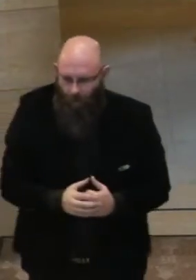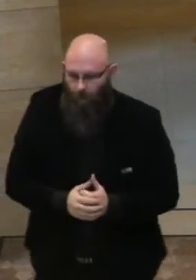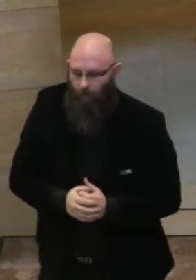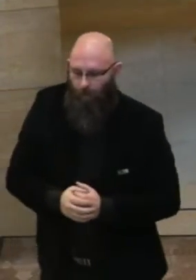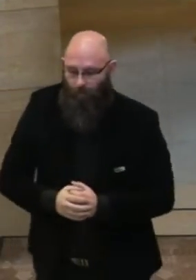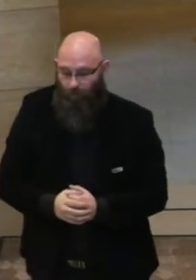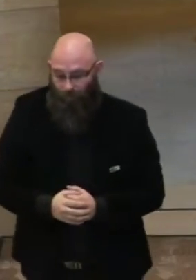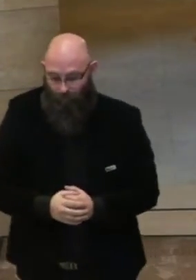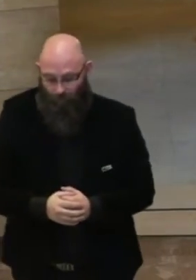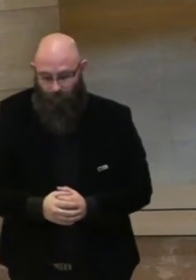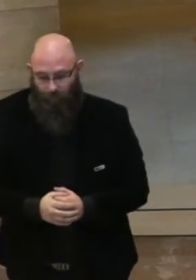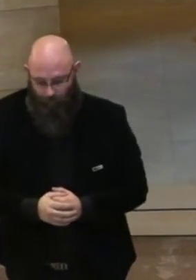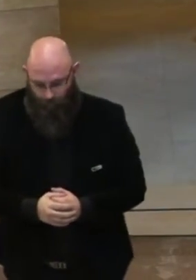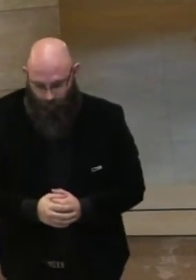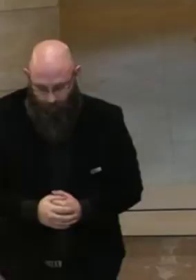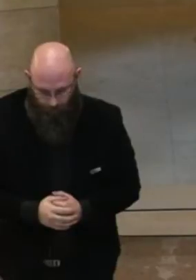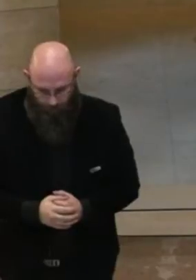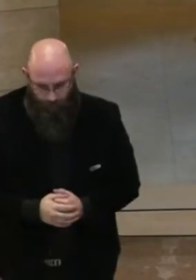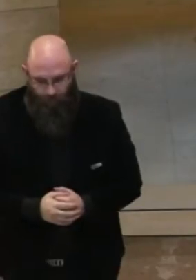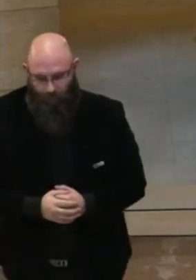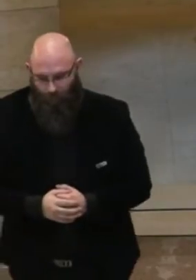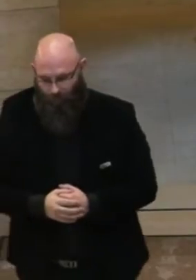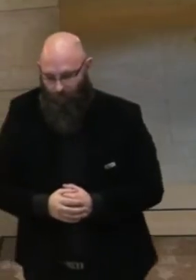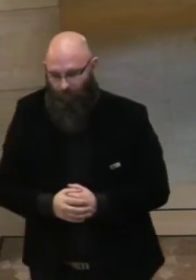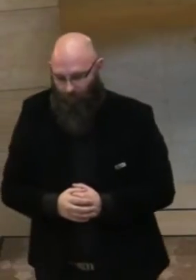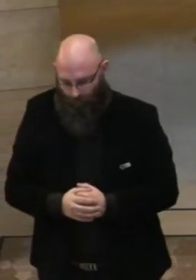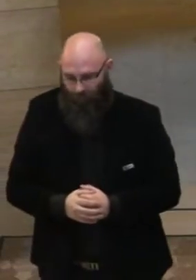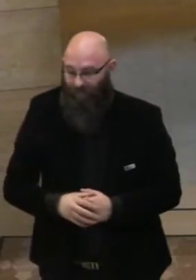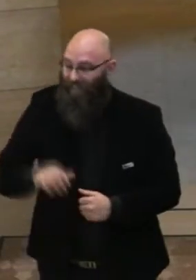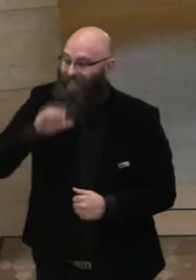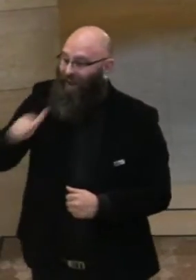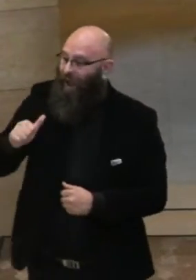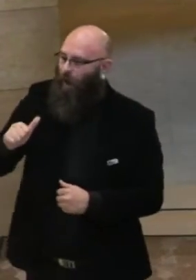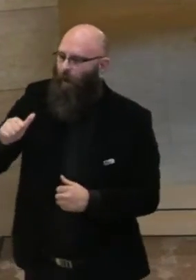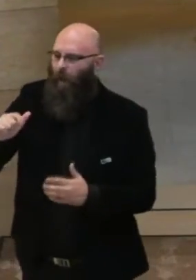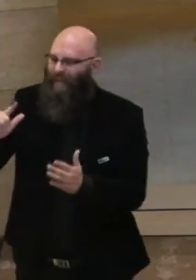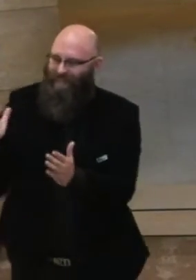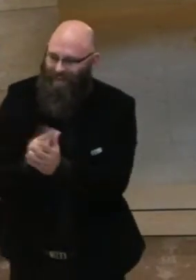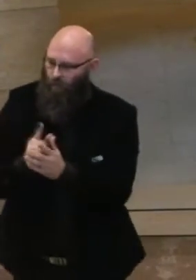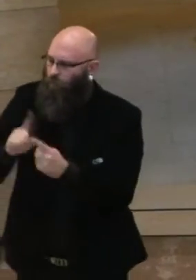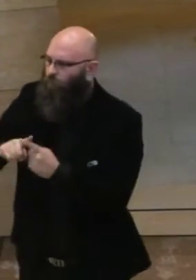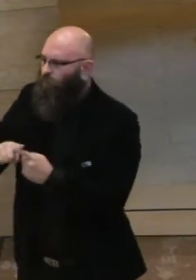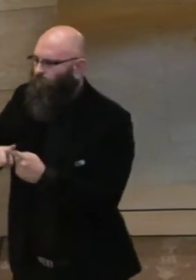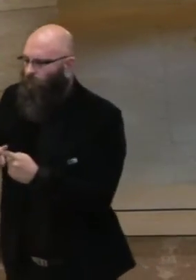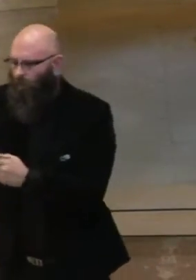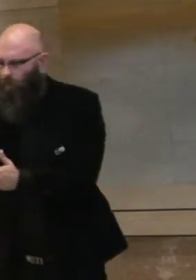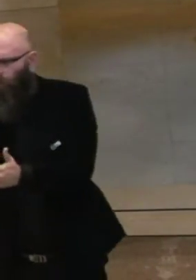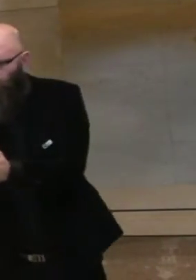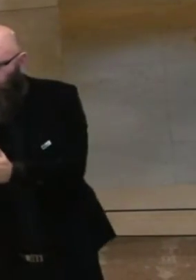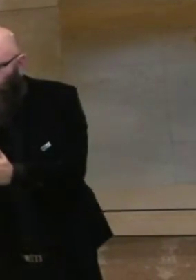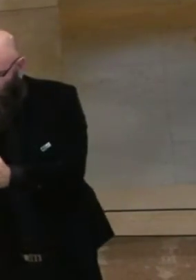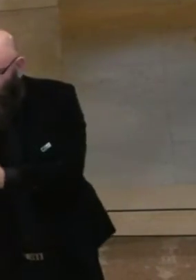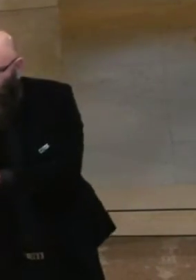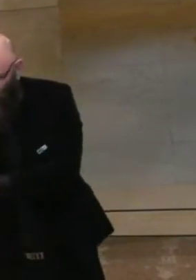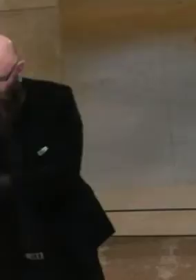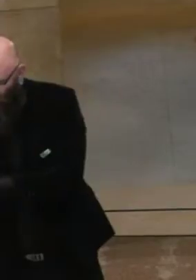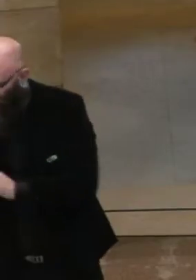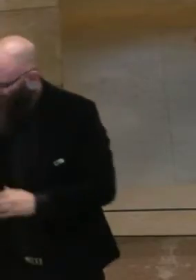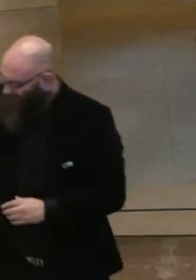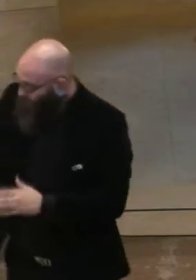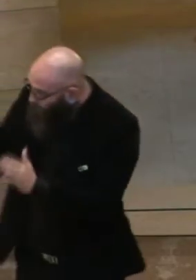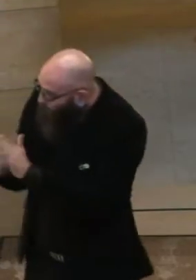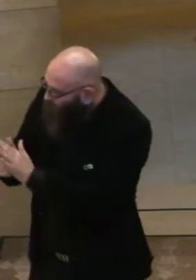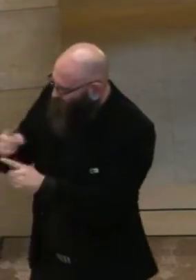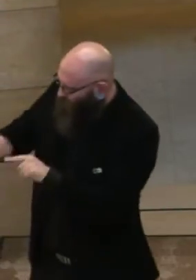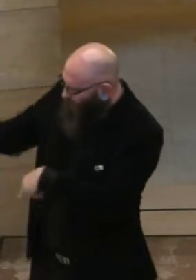prohibitionist, but to insist that the prohibitionist lawmaker is not a criminal is to declare the truth to be